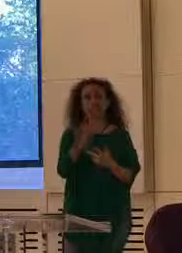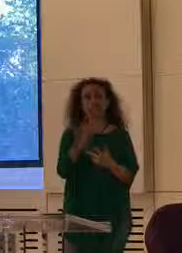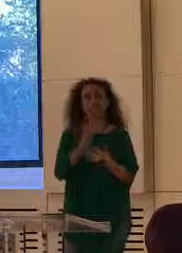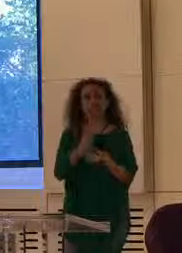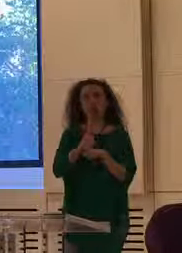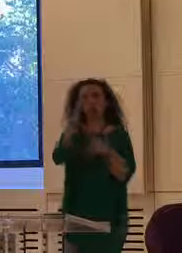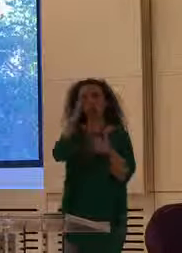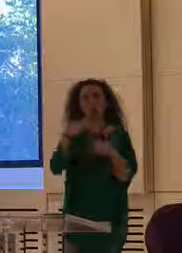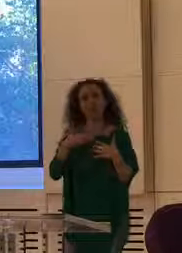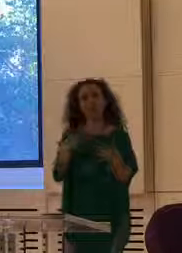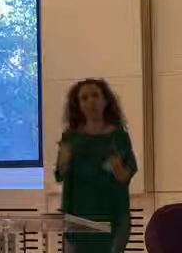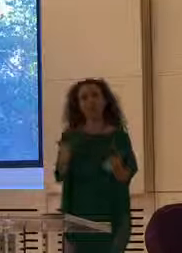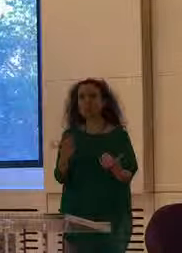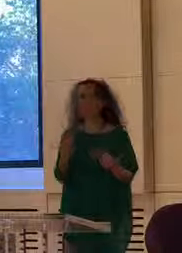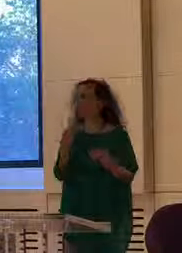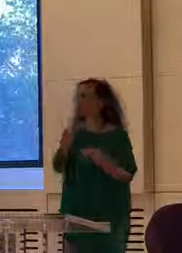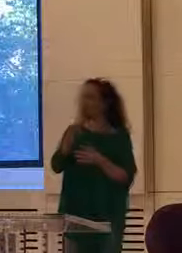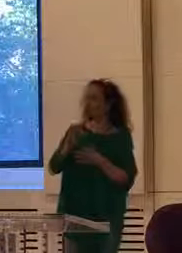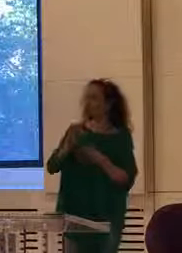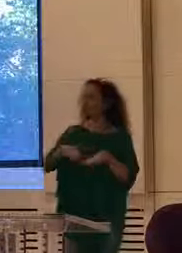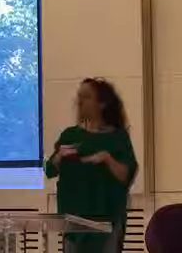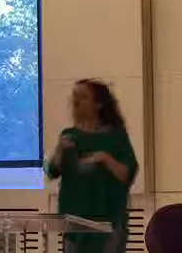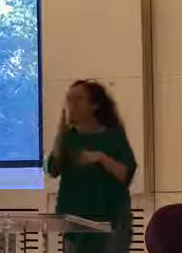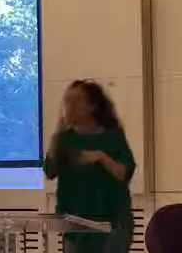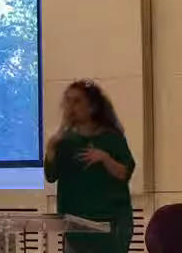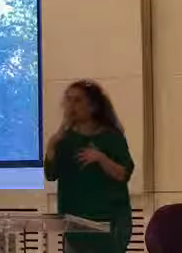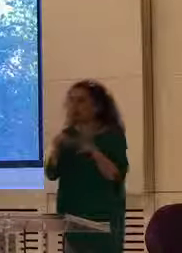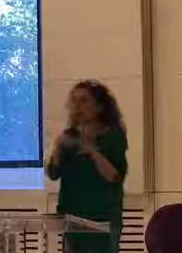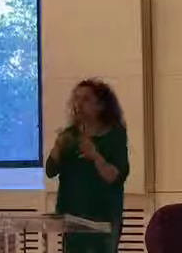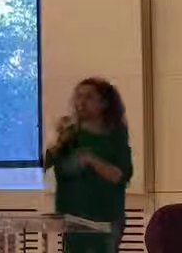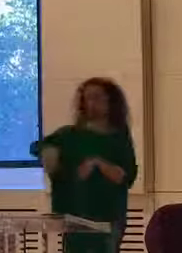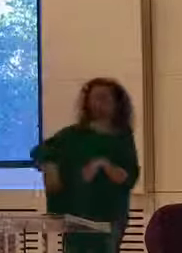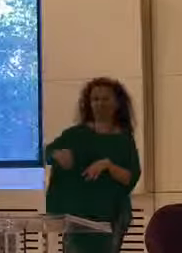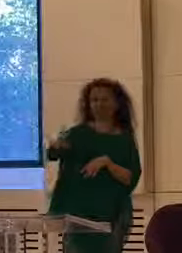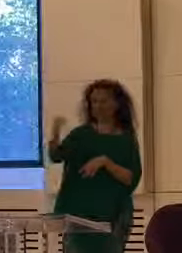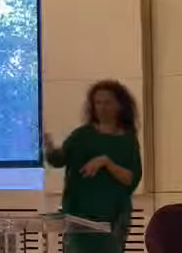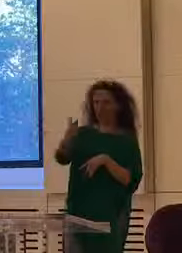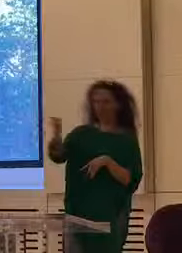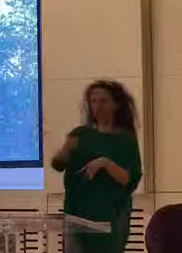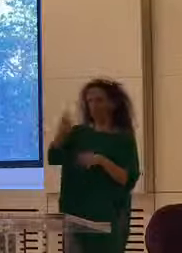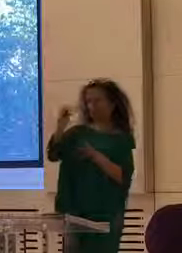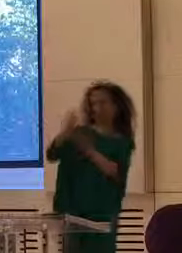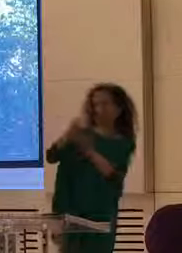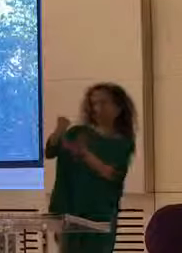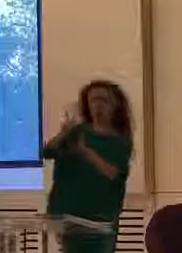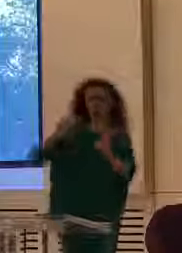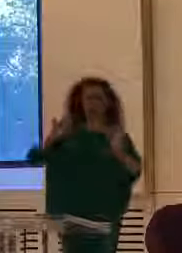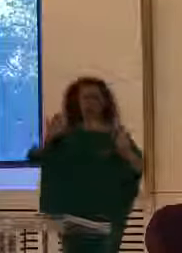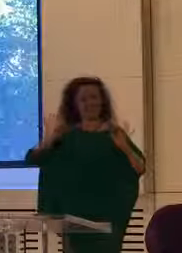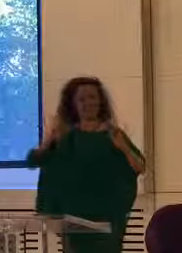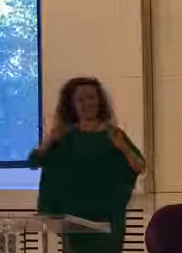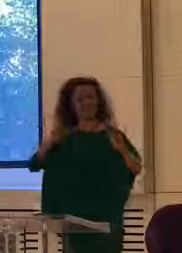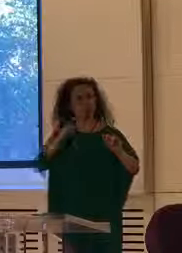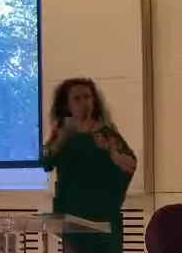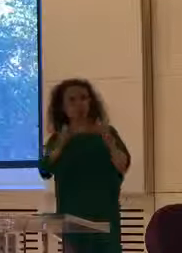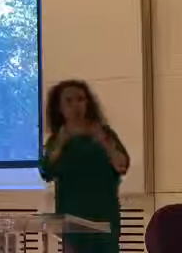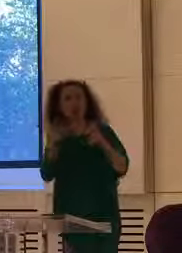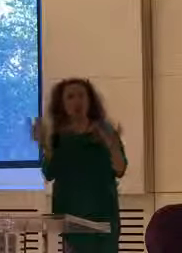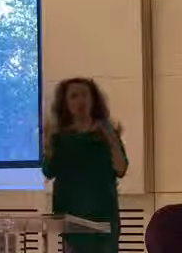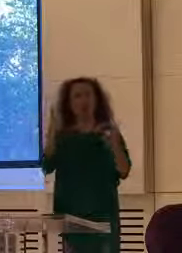taboo? Because we don't talk much about mental health issues. If someone has a problem, we say, oh, you're fine,